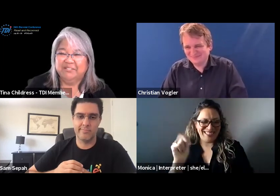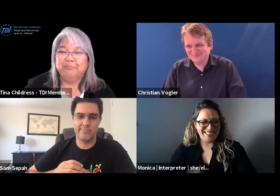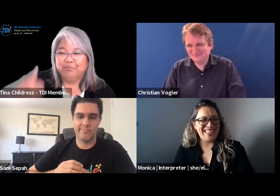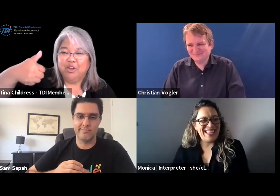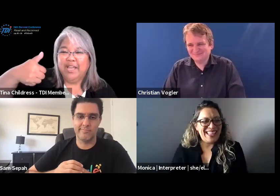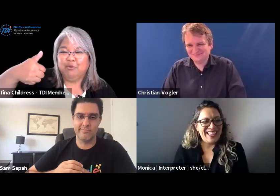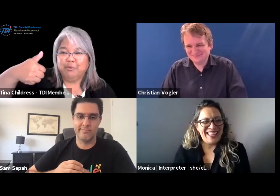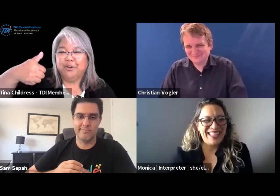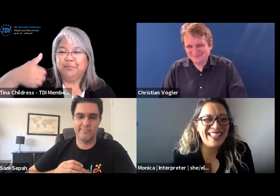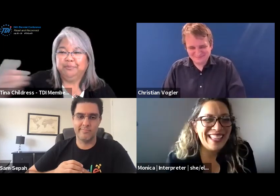Go ahead, Roberto.